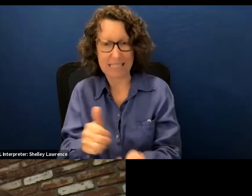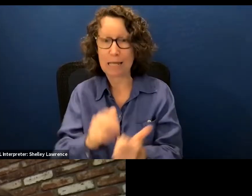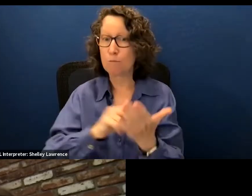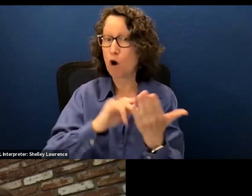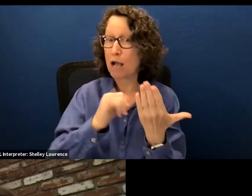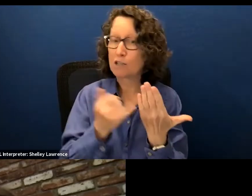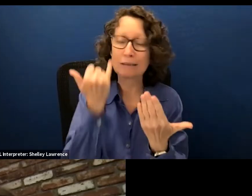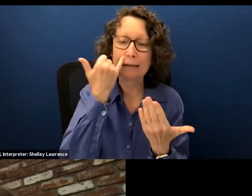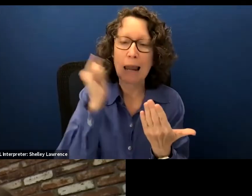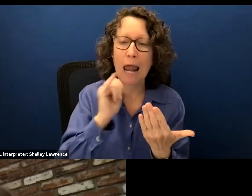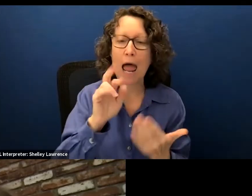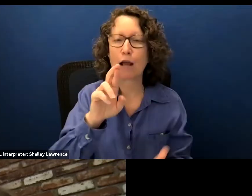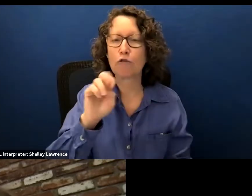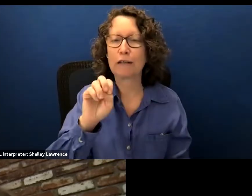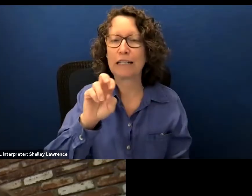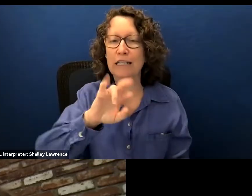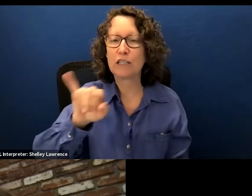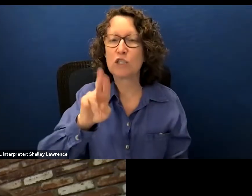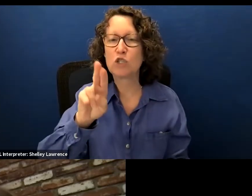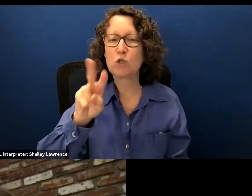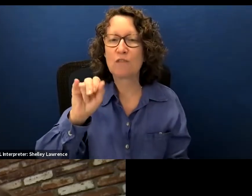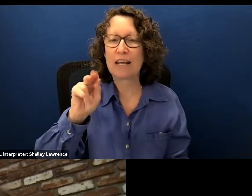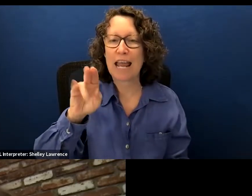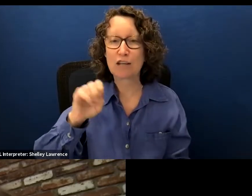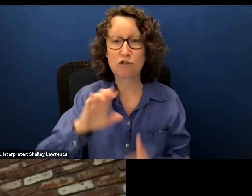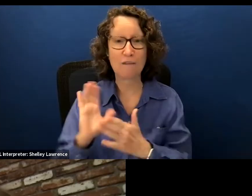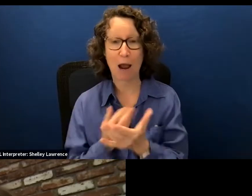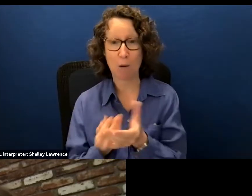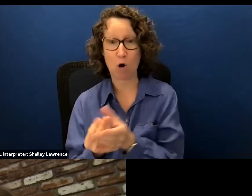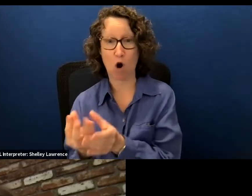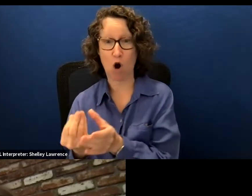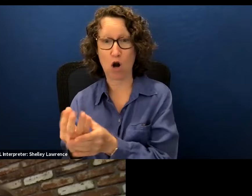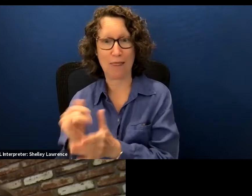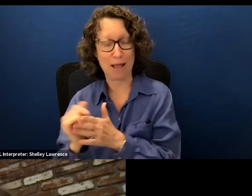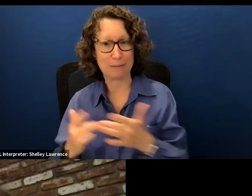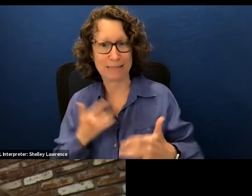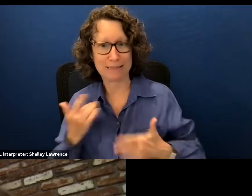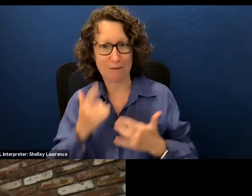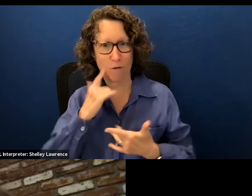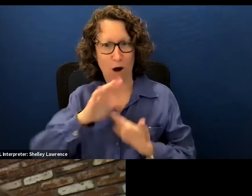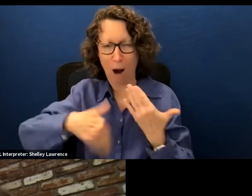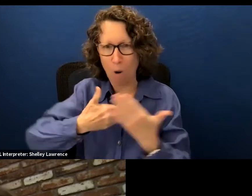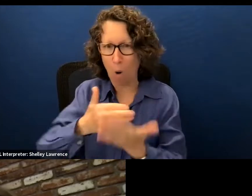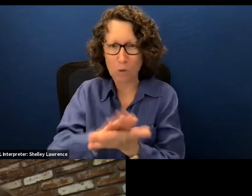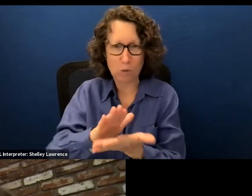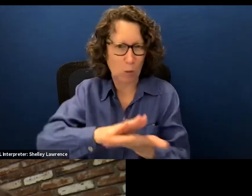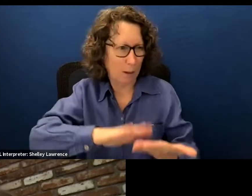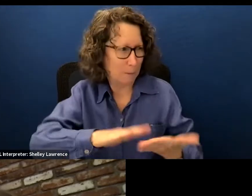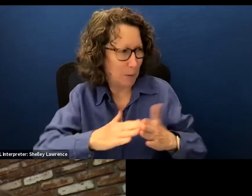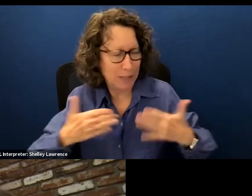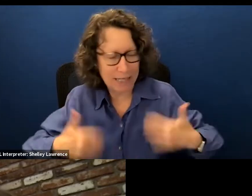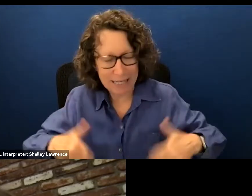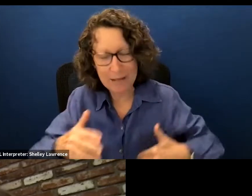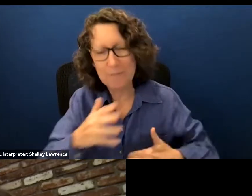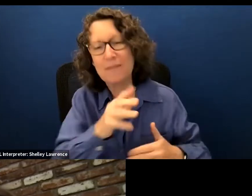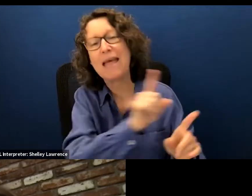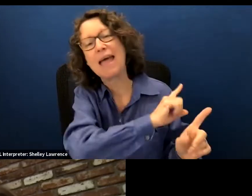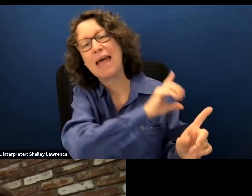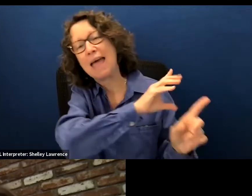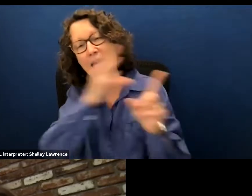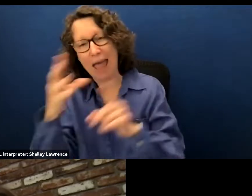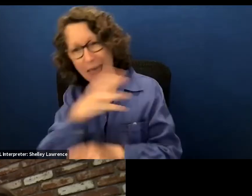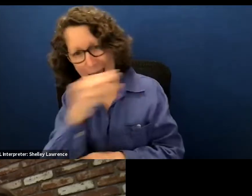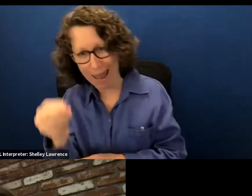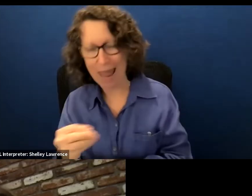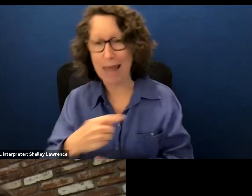projects like the rejuvenation of the La Colina Garden, which has been really exciting for our whole school community, as well as